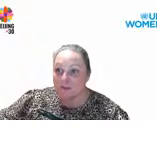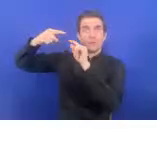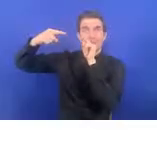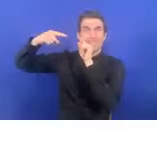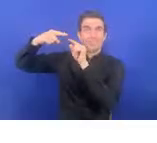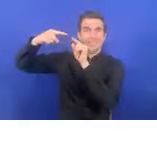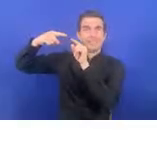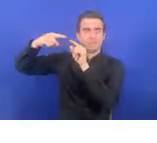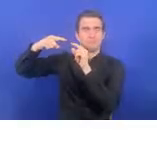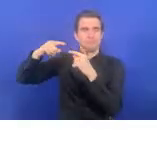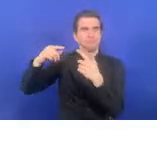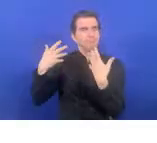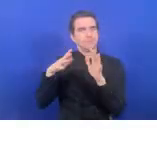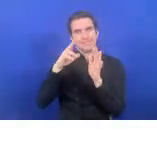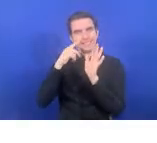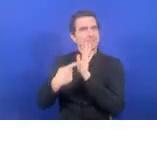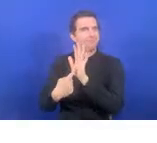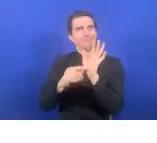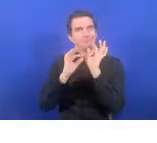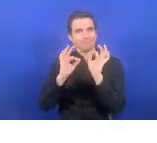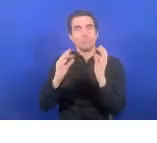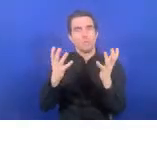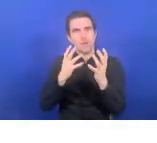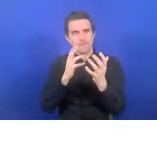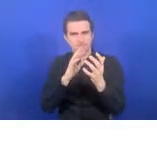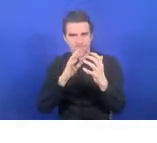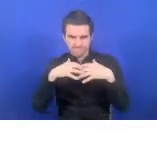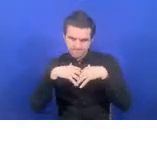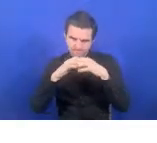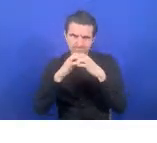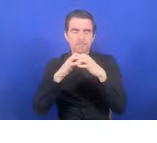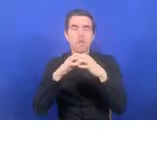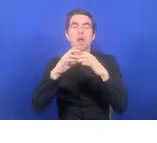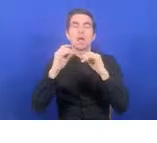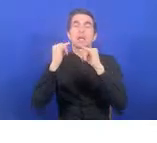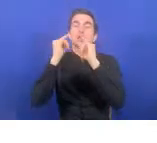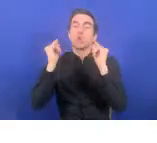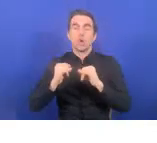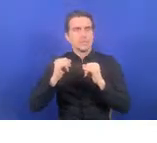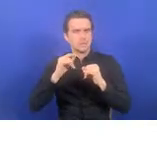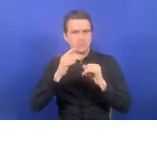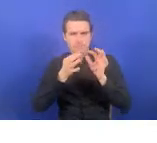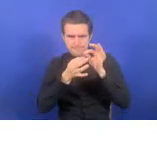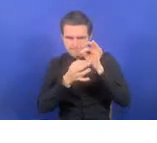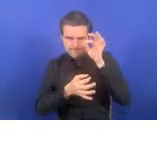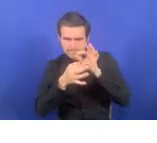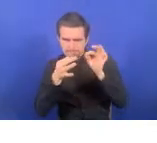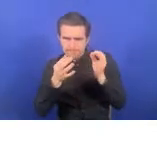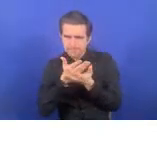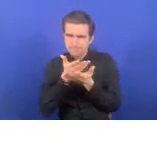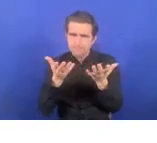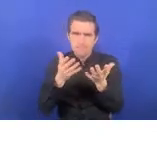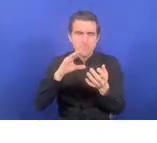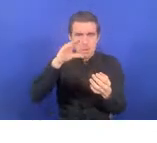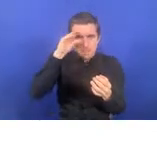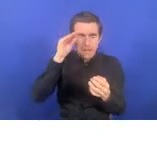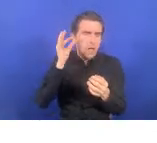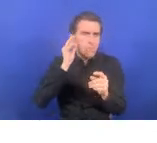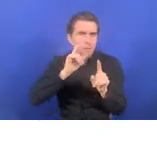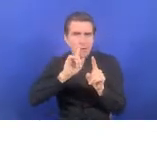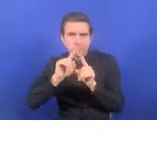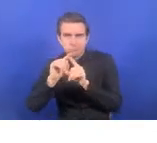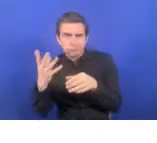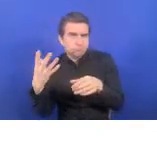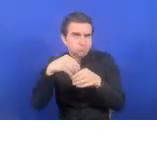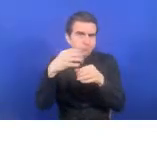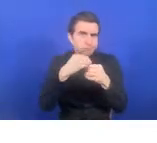in the ministry? What kinds of positions do they have? Do we have a diversity and inclusion policy? How do we look at